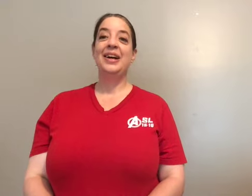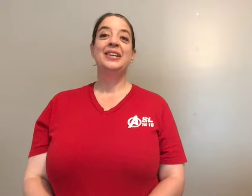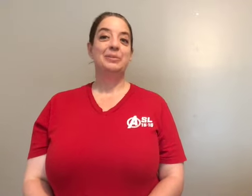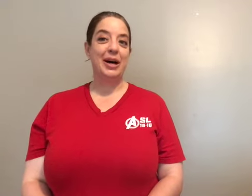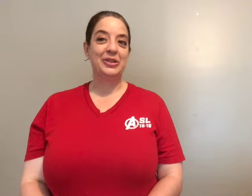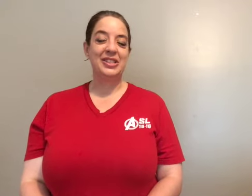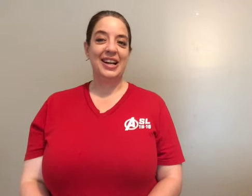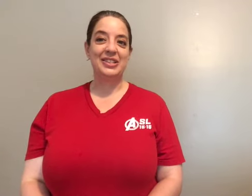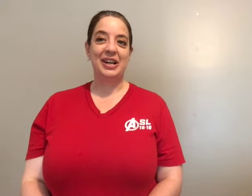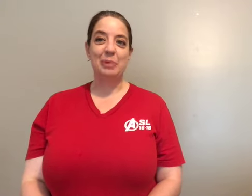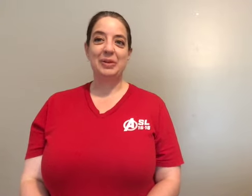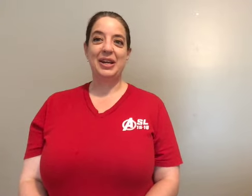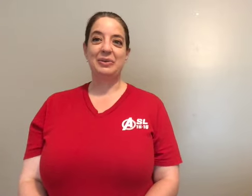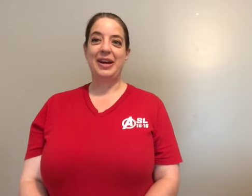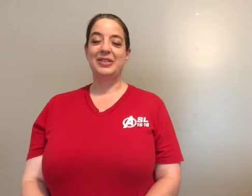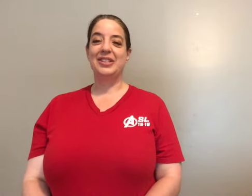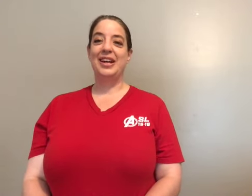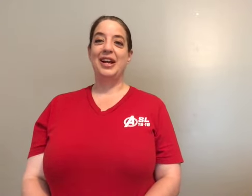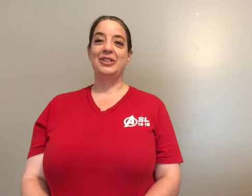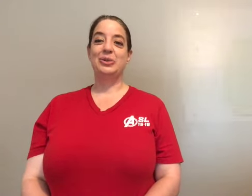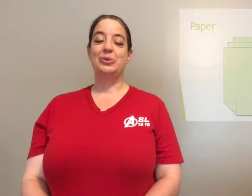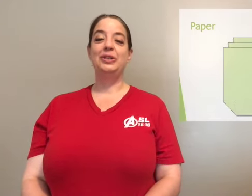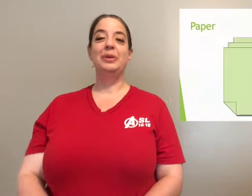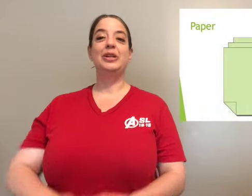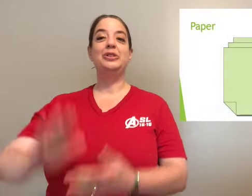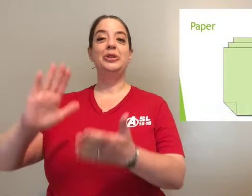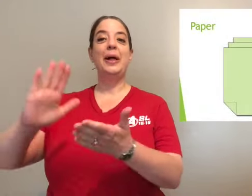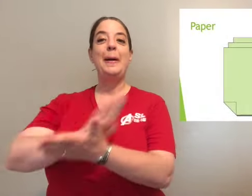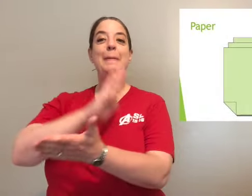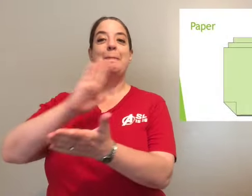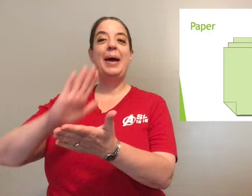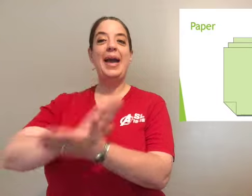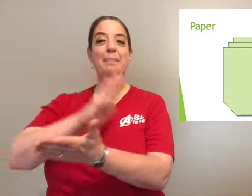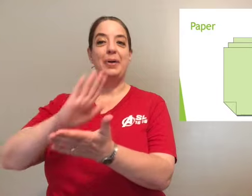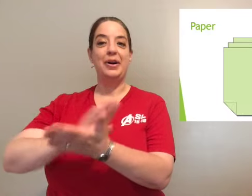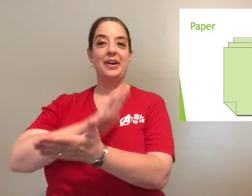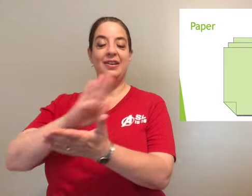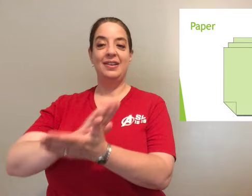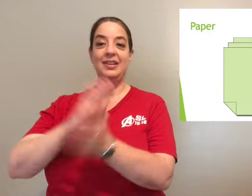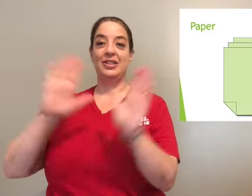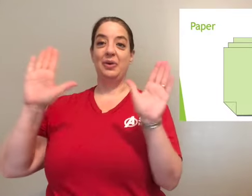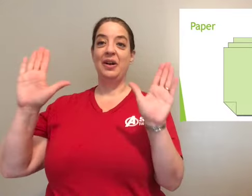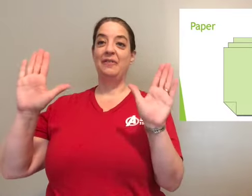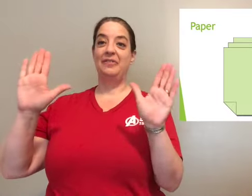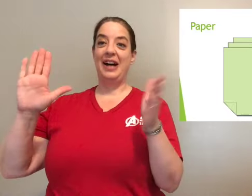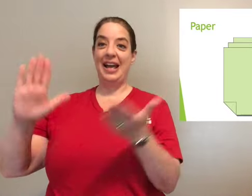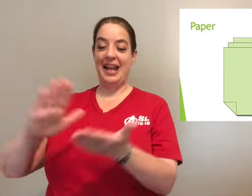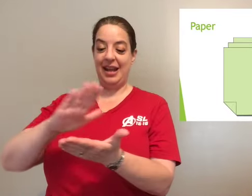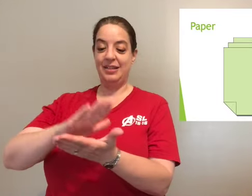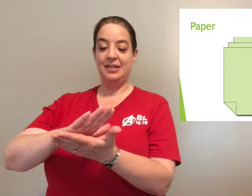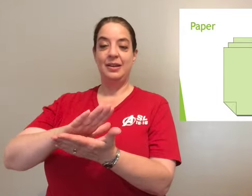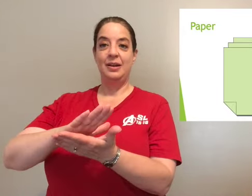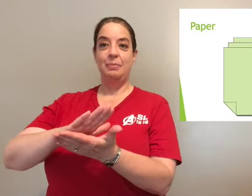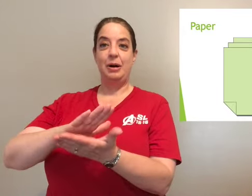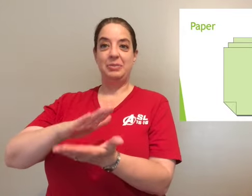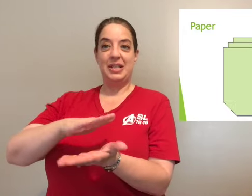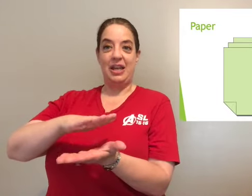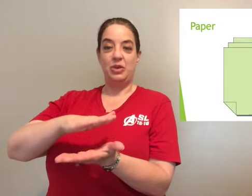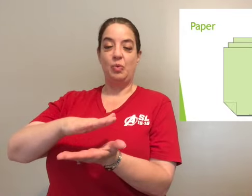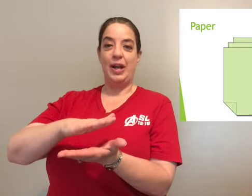Some other signs that'll help you get around in school would include paper. So flat hands, palms together, one up